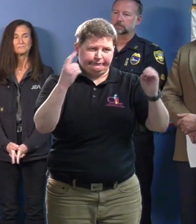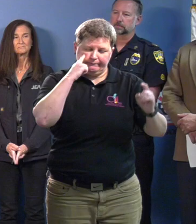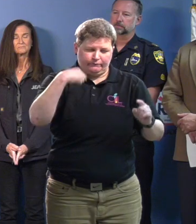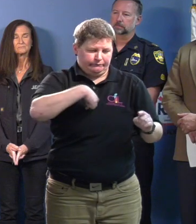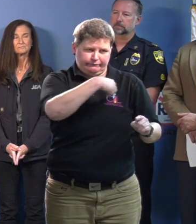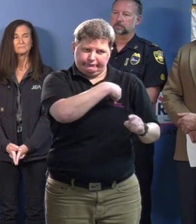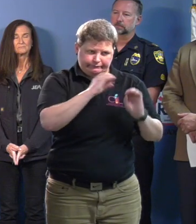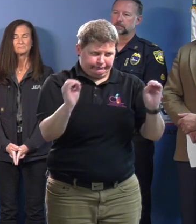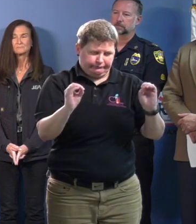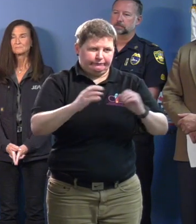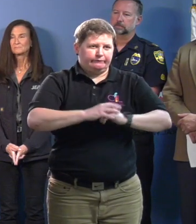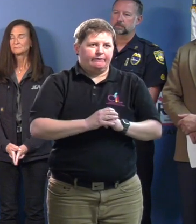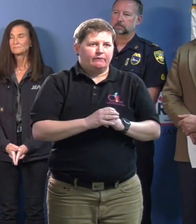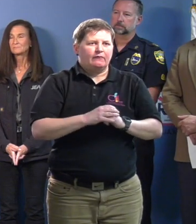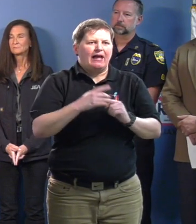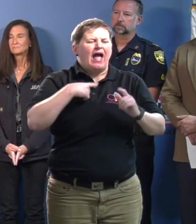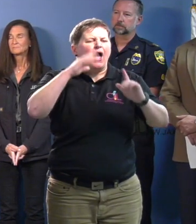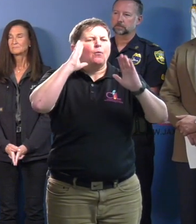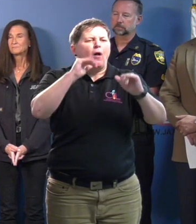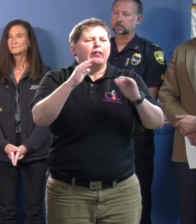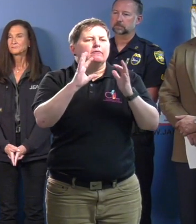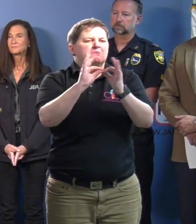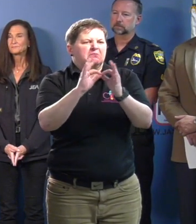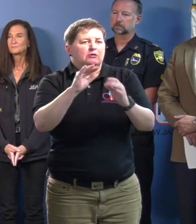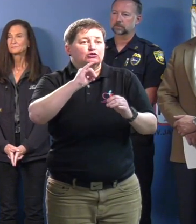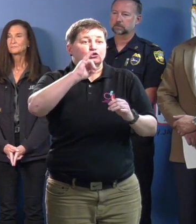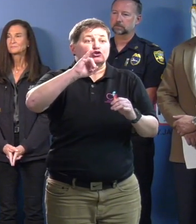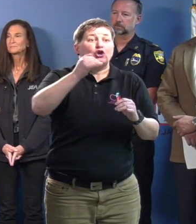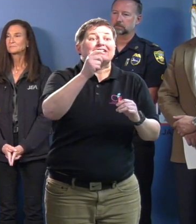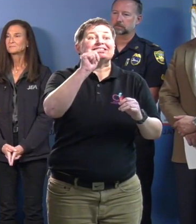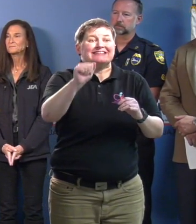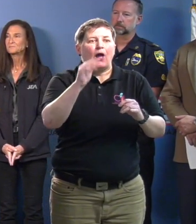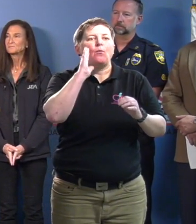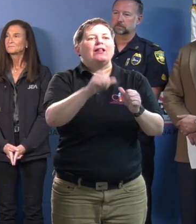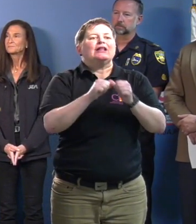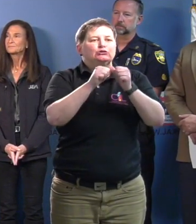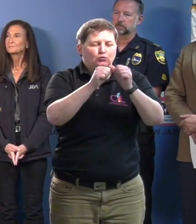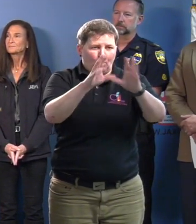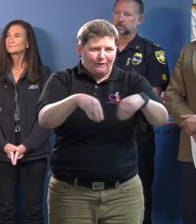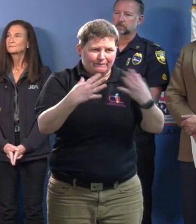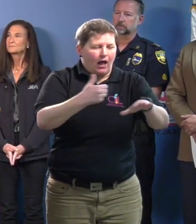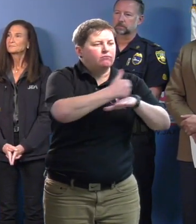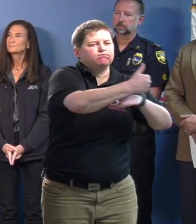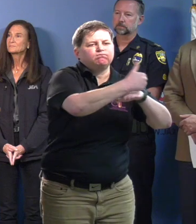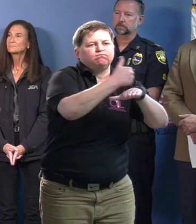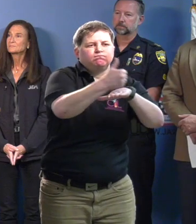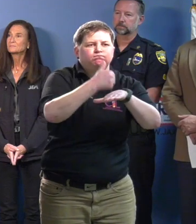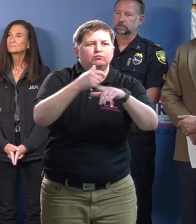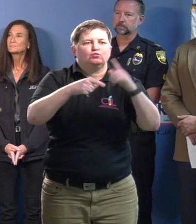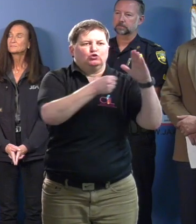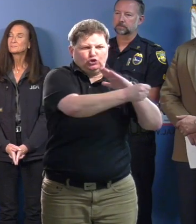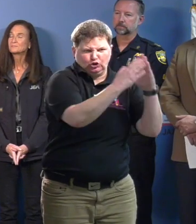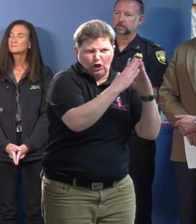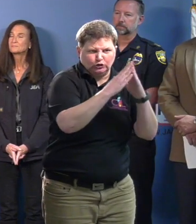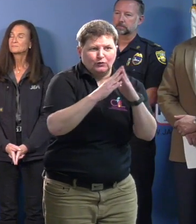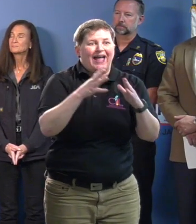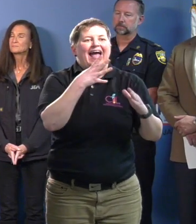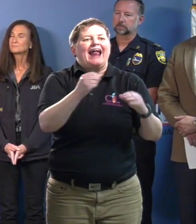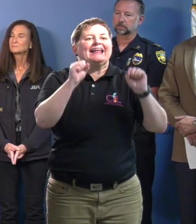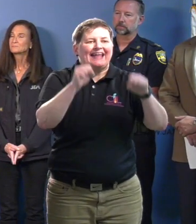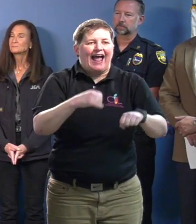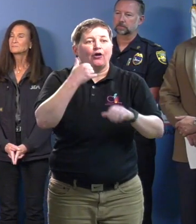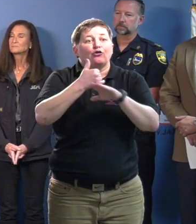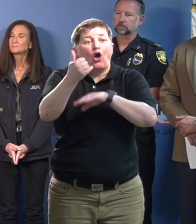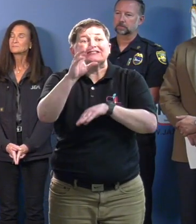And I will just say that JTA is going to continue to provide rides to the shelters, and you can also call 630-CITY if